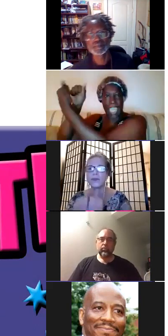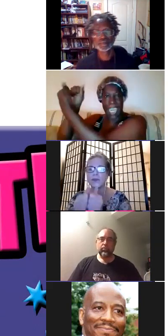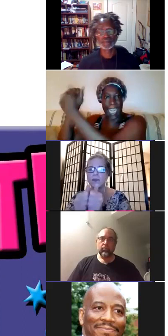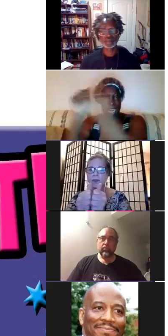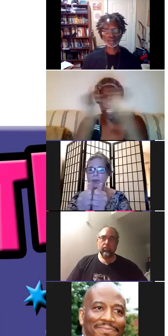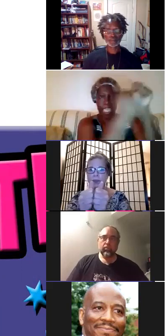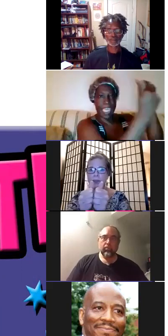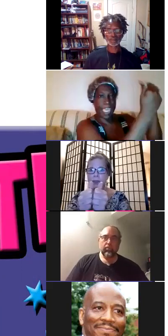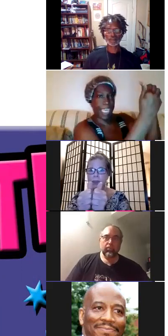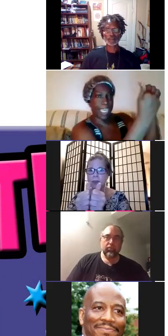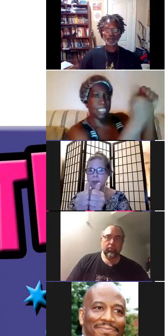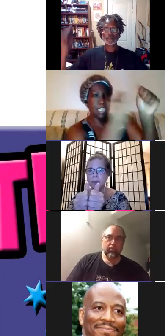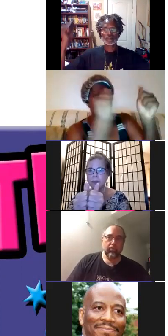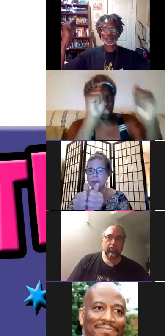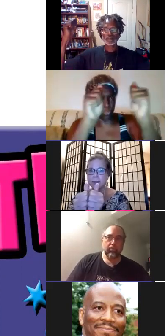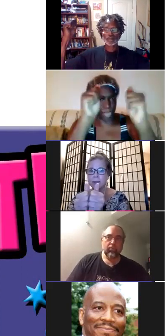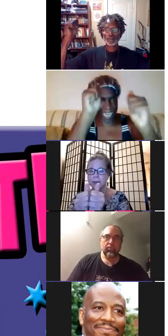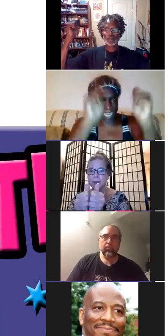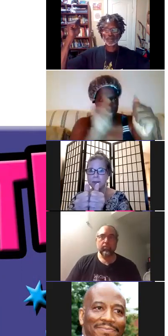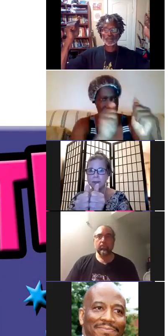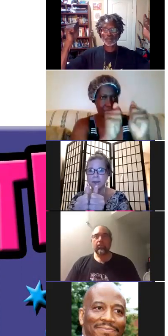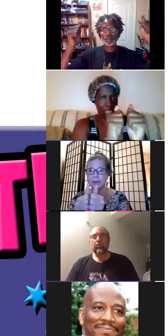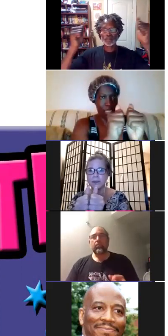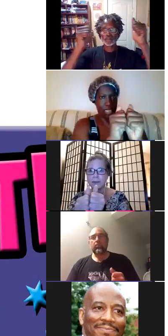two A hands,